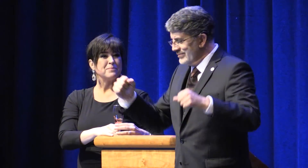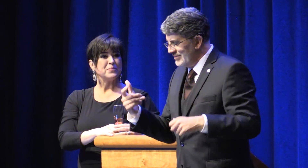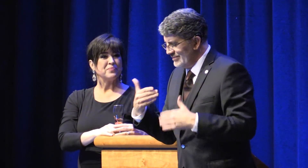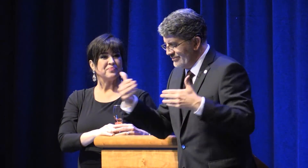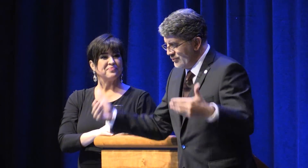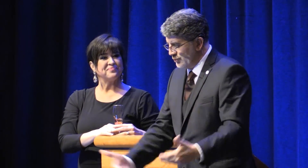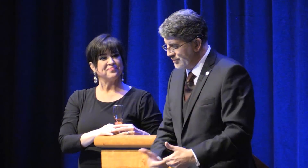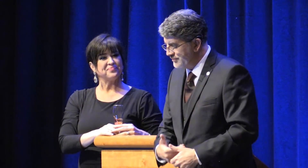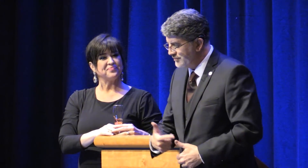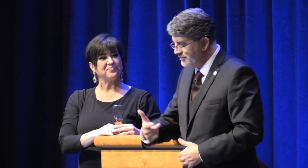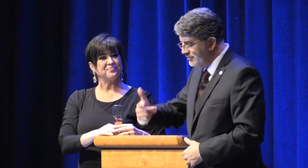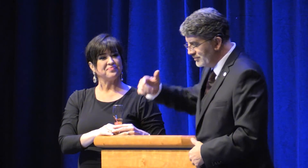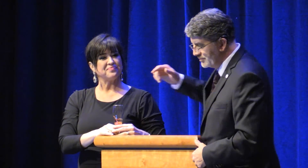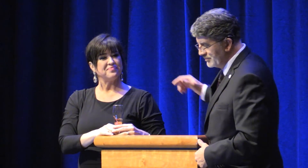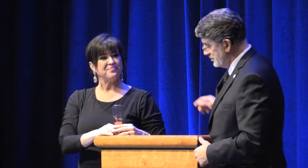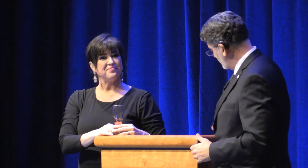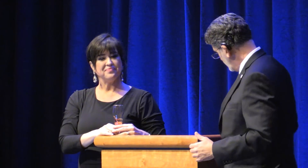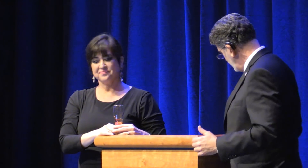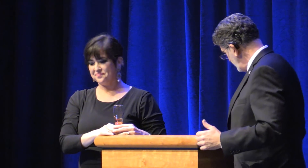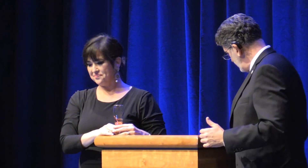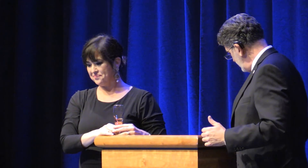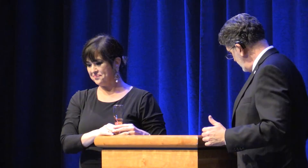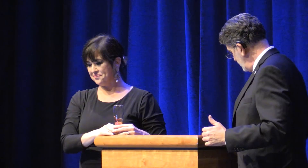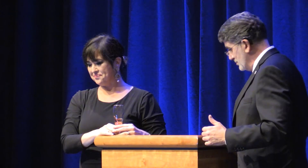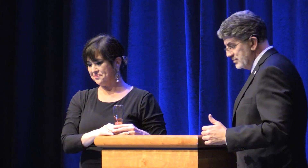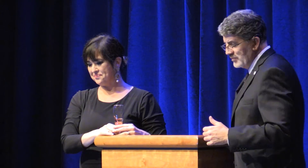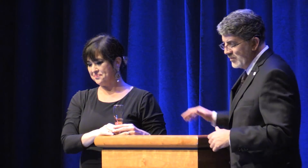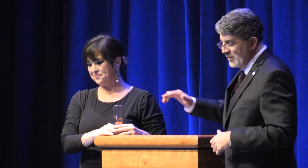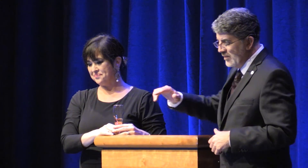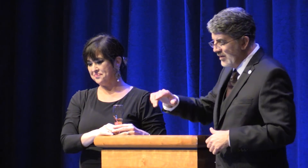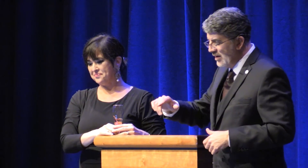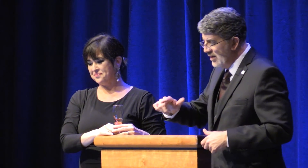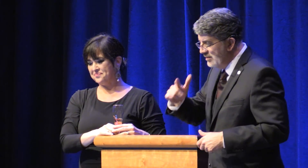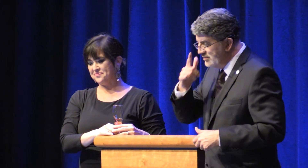to dance. Well, I will go forward with the introductions.